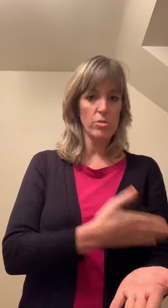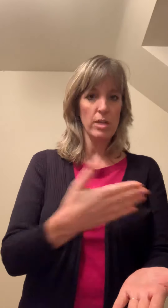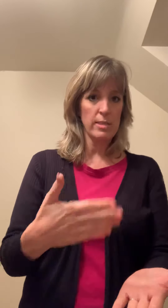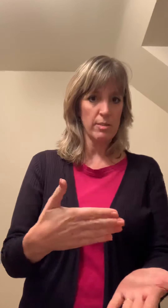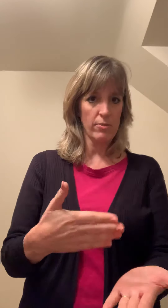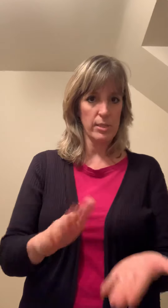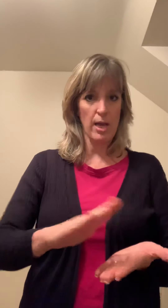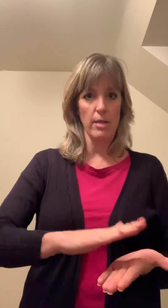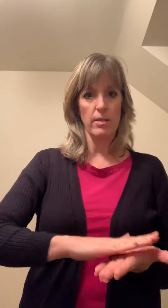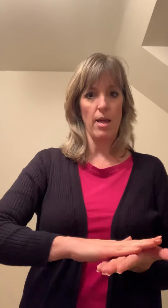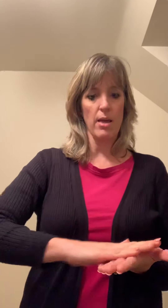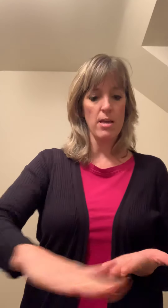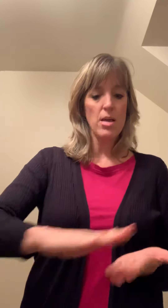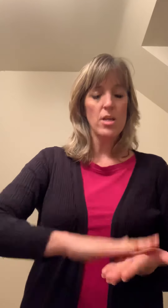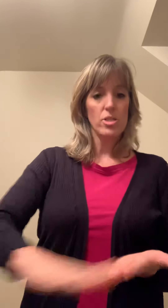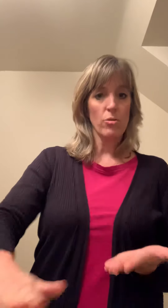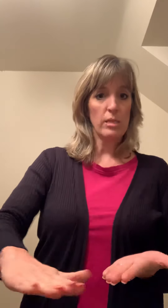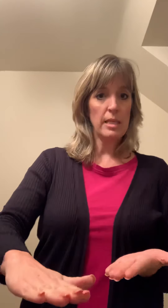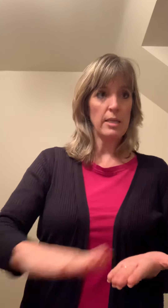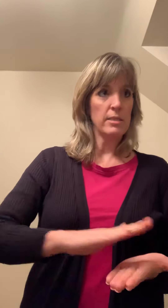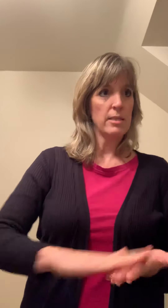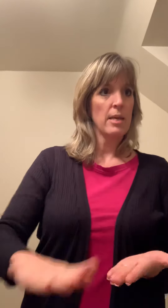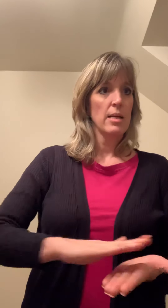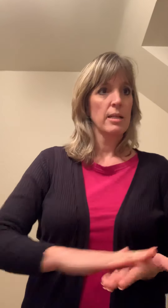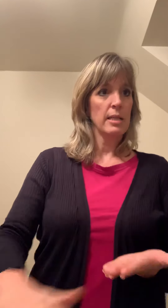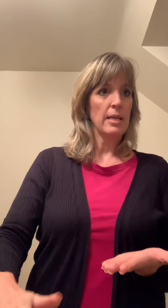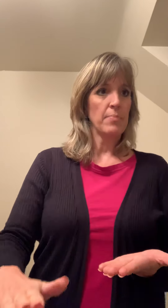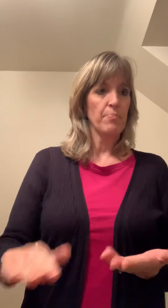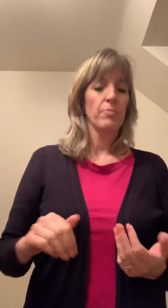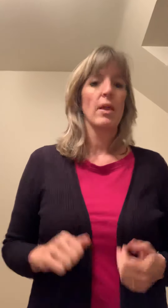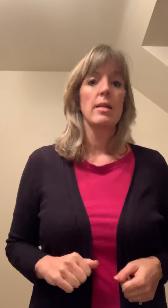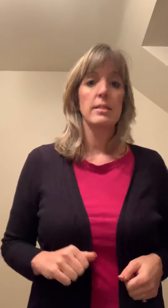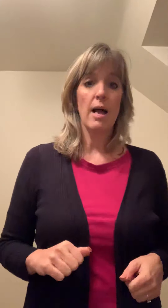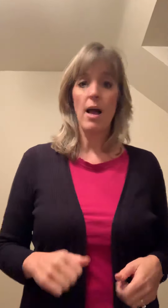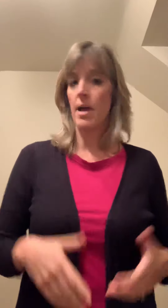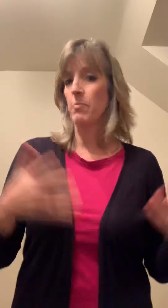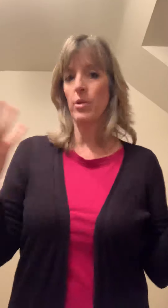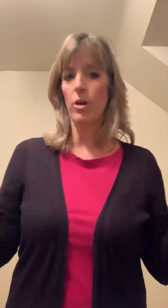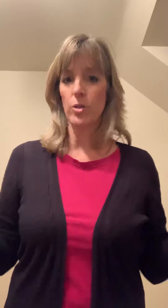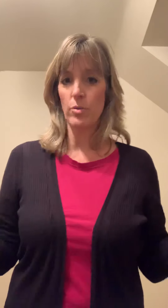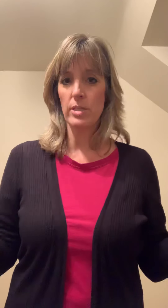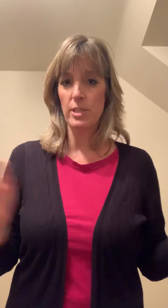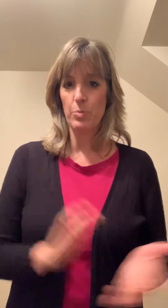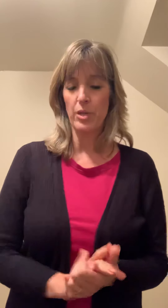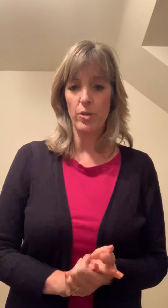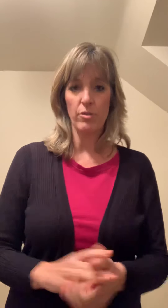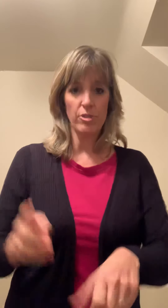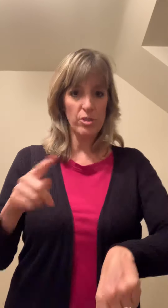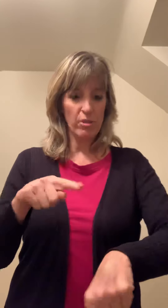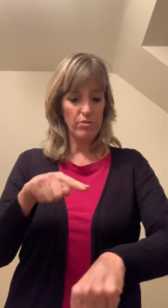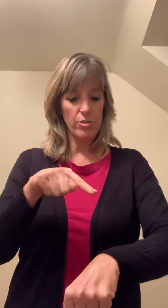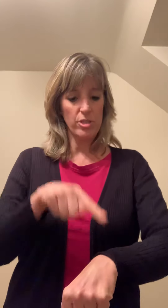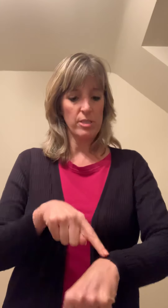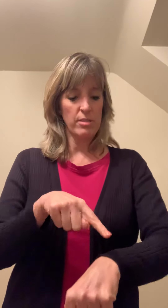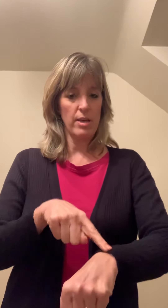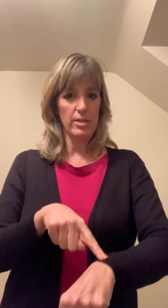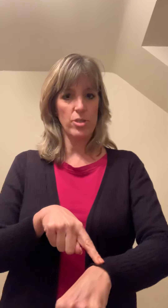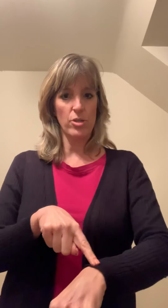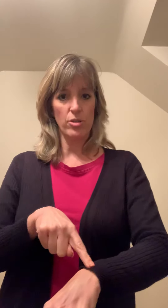that's a different sign, okay? So cleaned, clean. Time, we all know this, is pretty universal. If you just